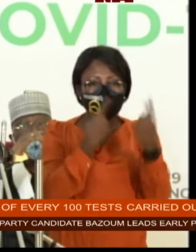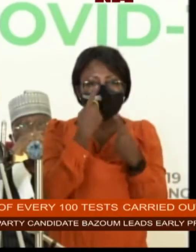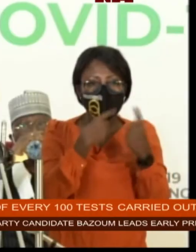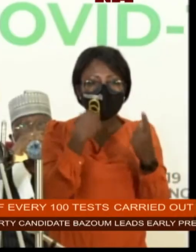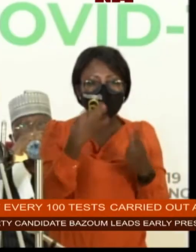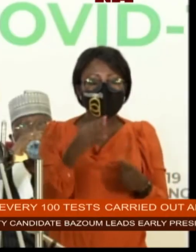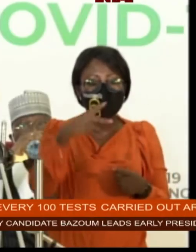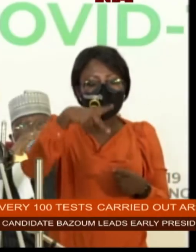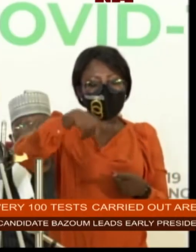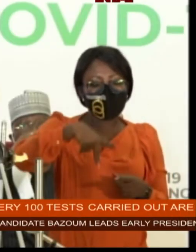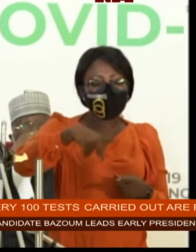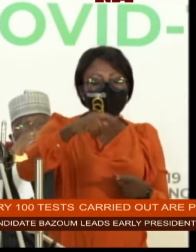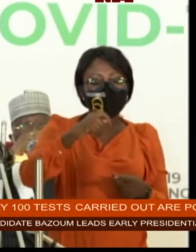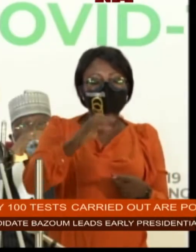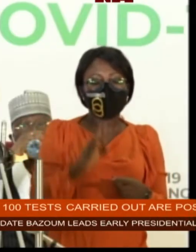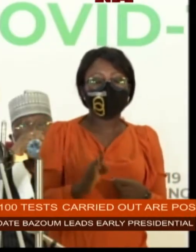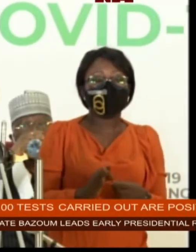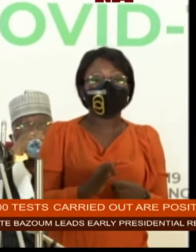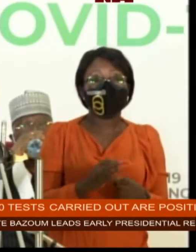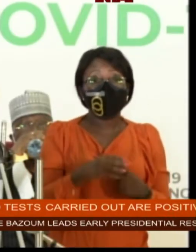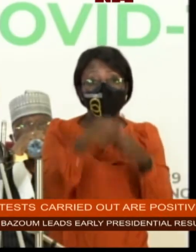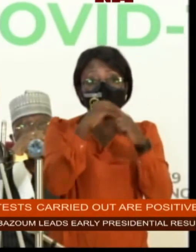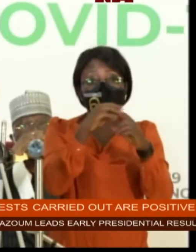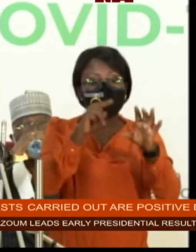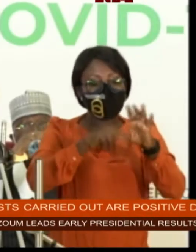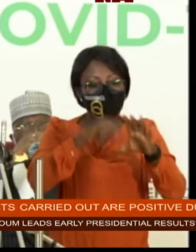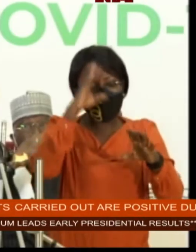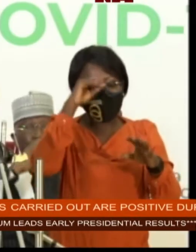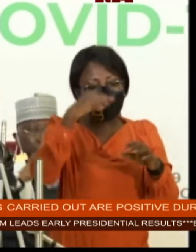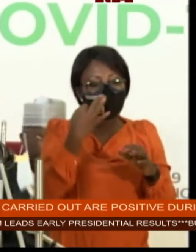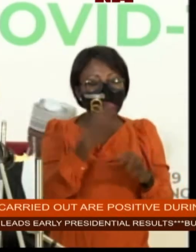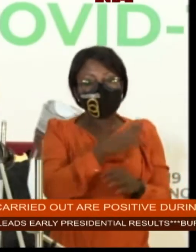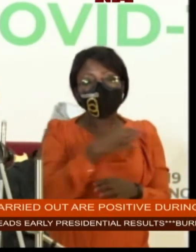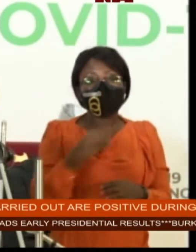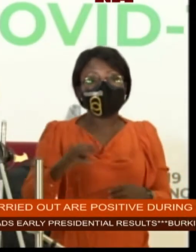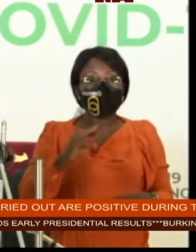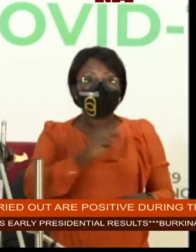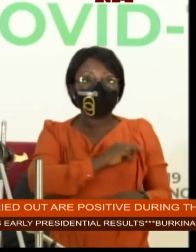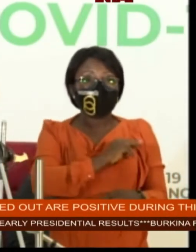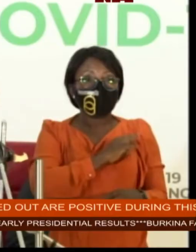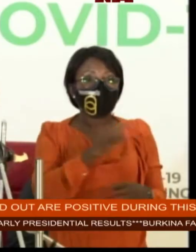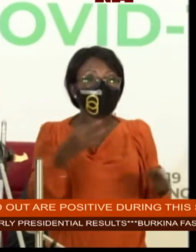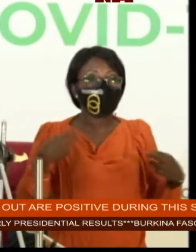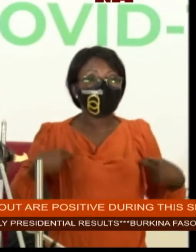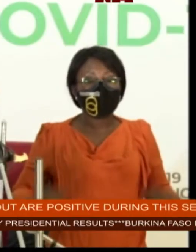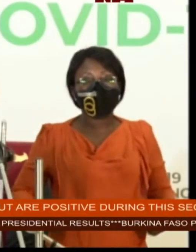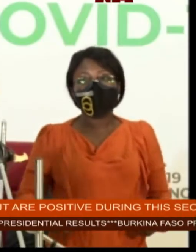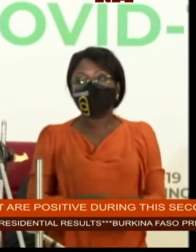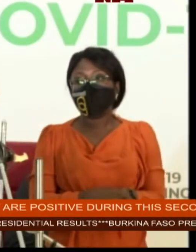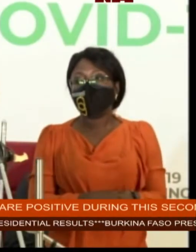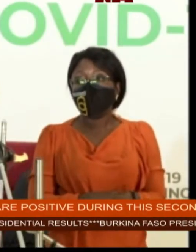PTF, particularly the chairman and the honorable ministers of health.